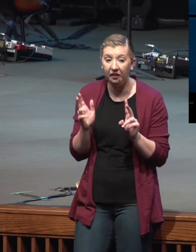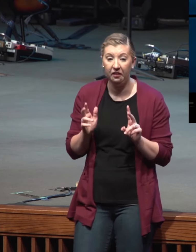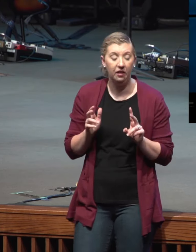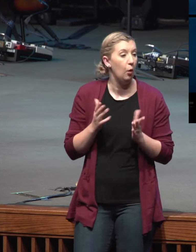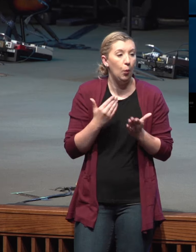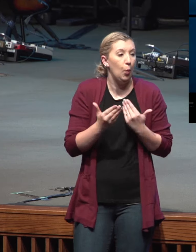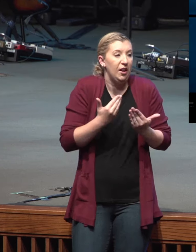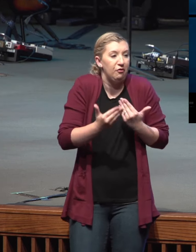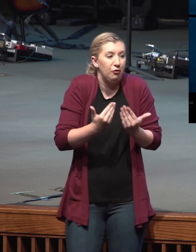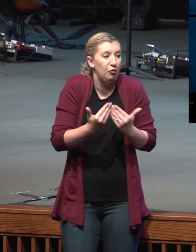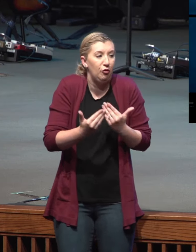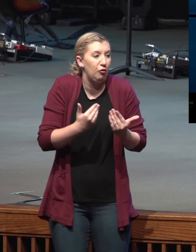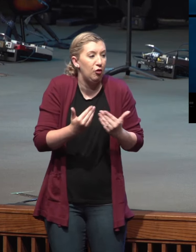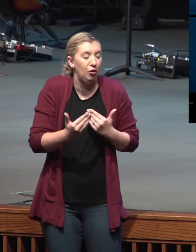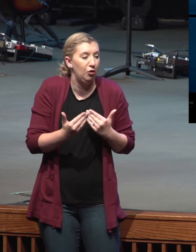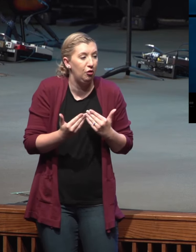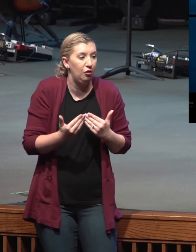Whatever it was,